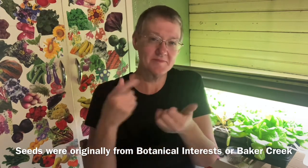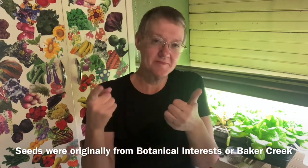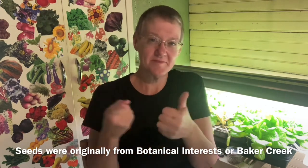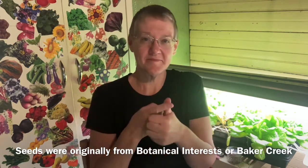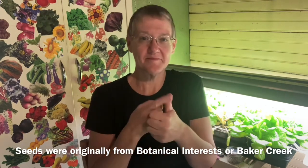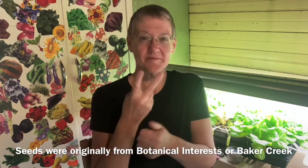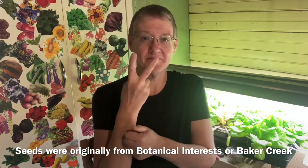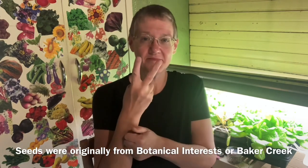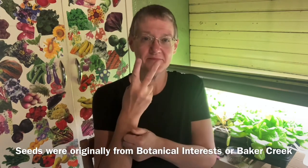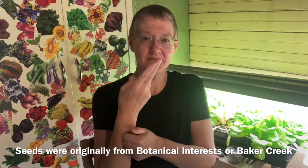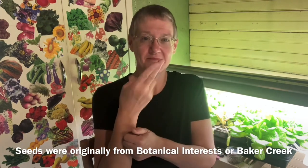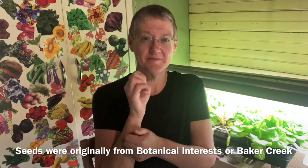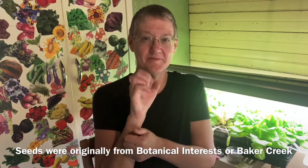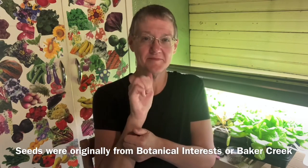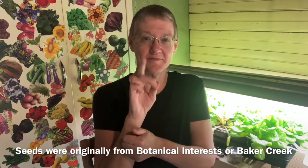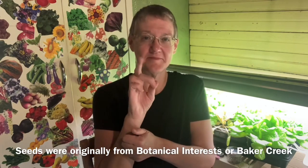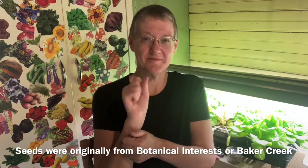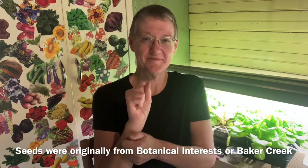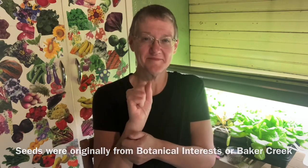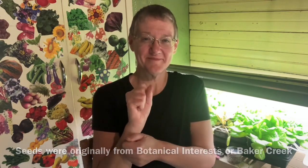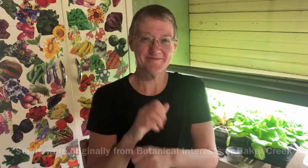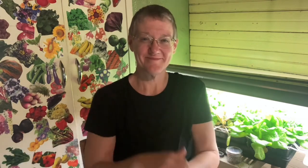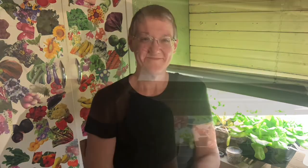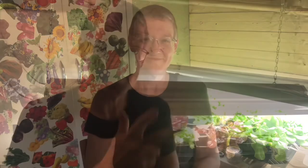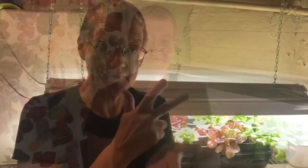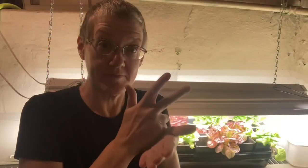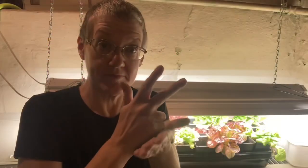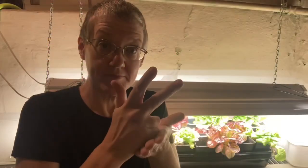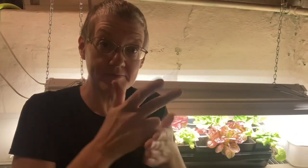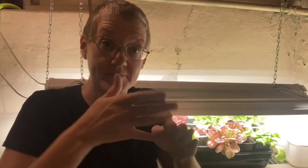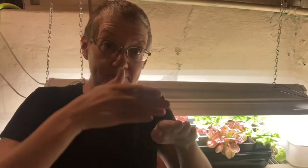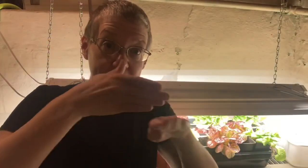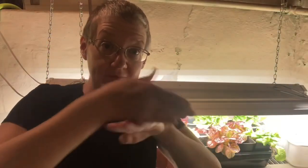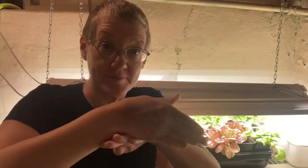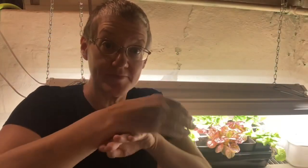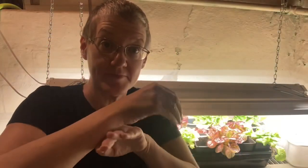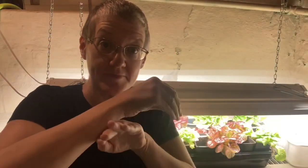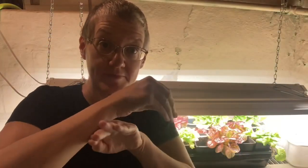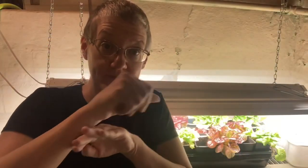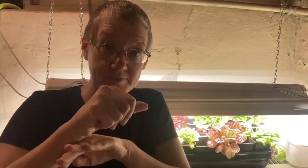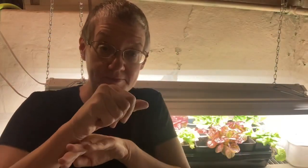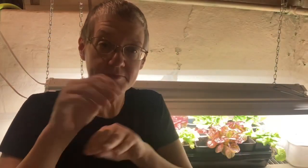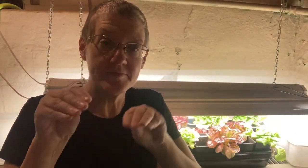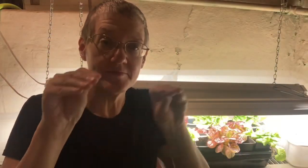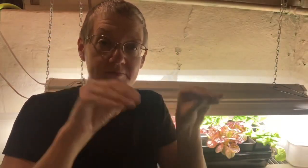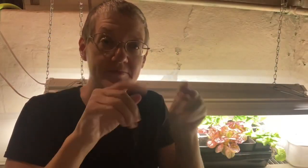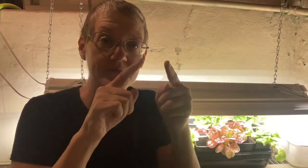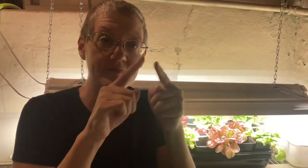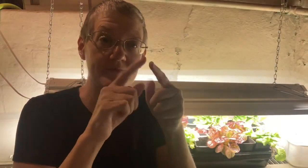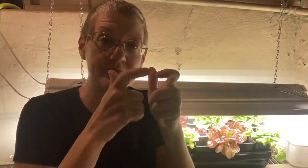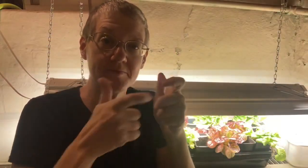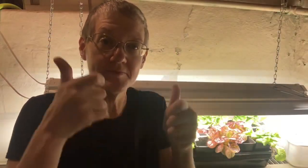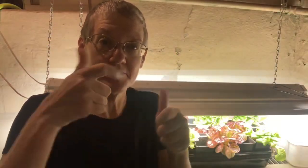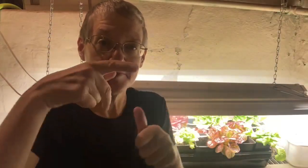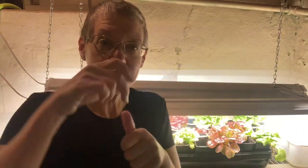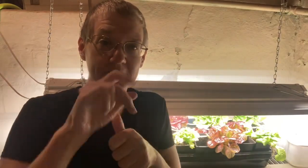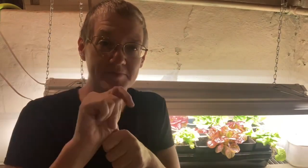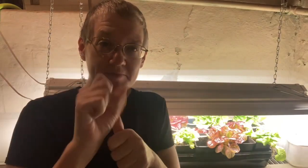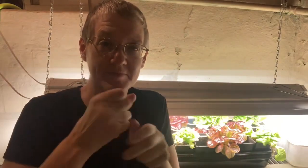Now, 6 weeks after we started the seeds, I harvested for the first time 2 heads. 3 weeks after we started the seeds in the